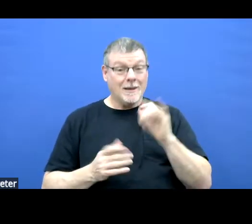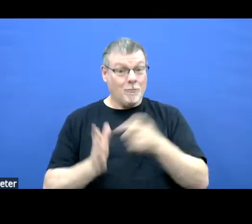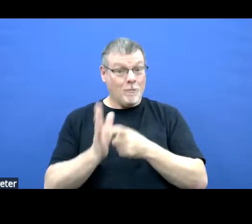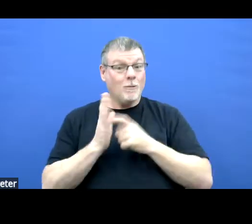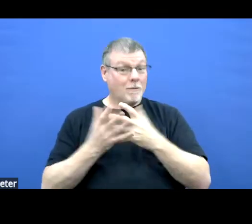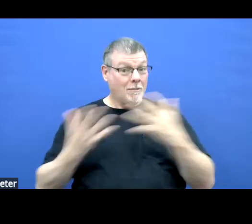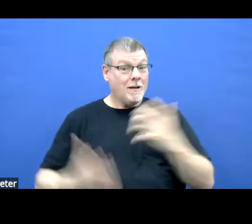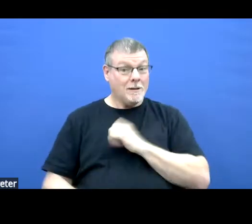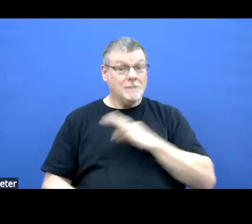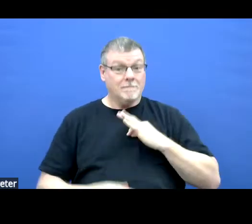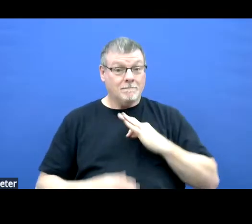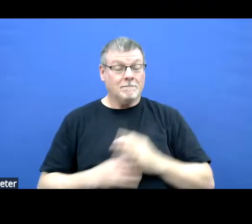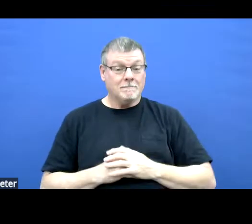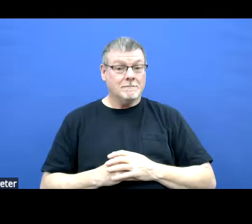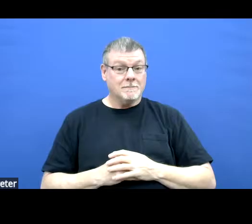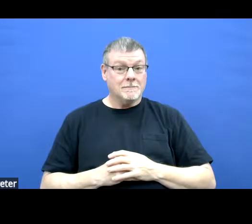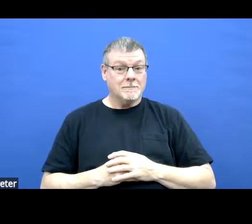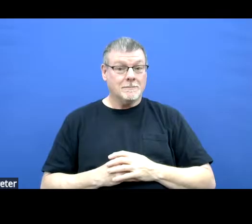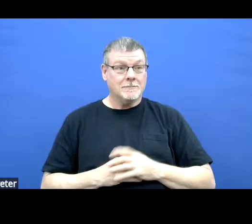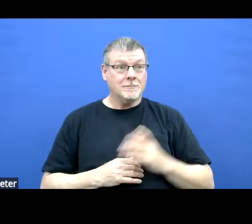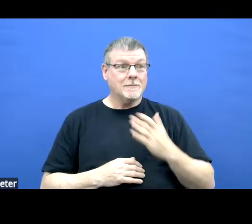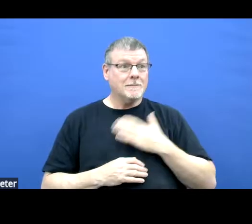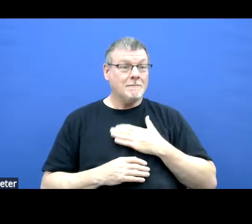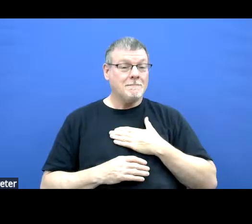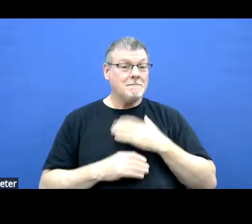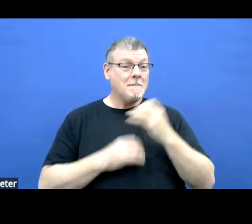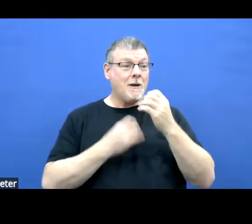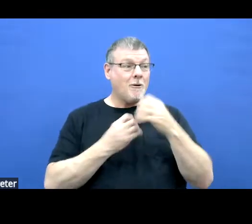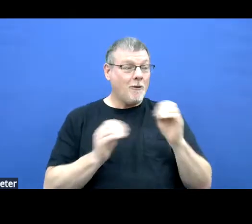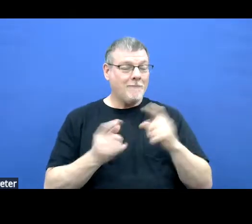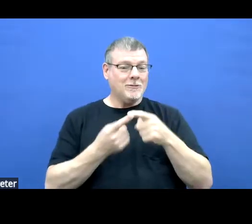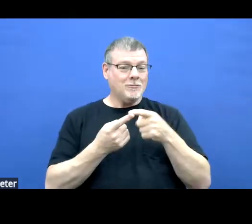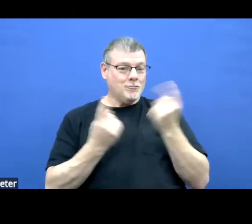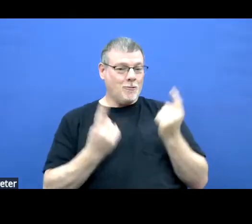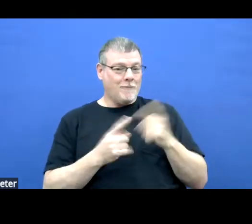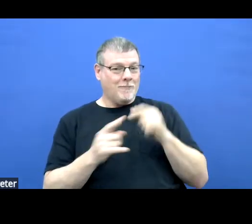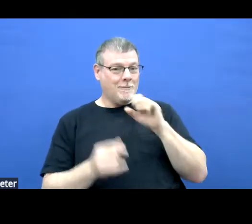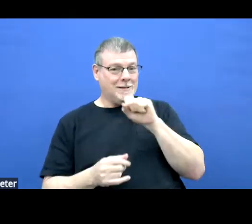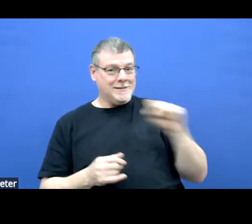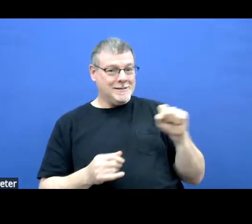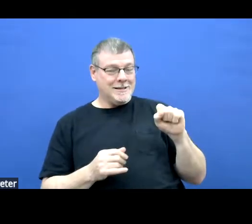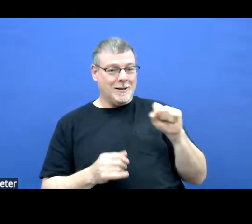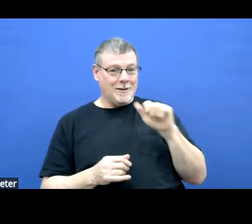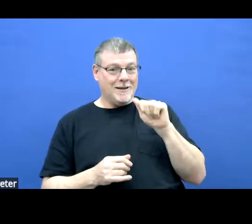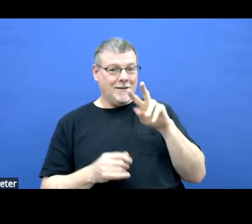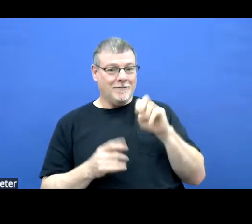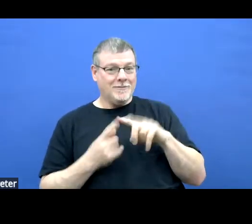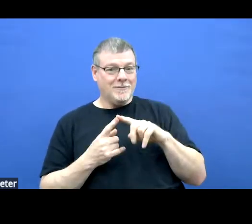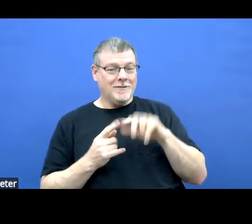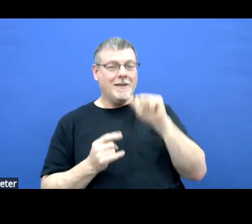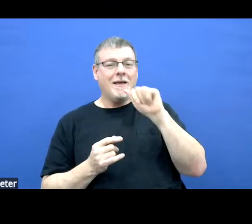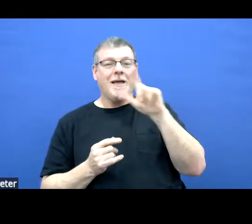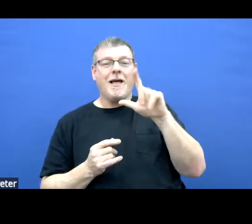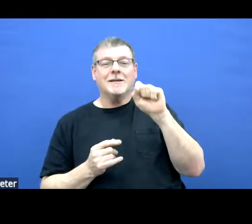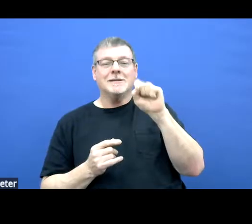Yeah, that's great. My office is right across the street from the South Avenue location at L. Siegel, and I do see